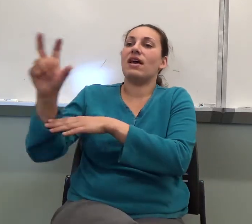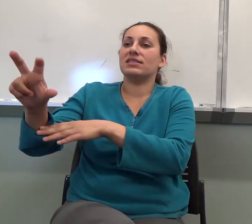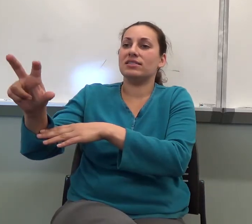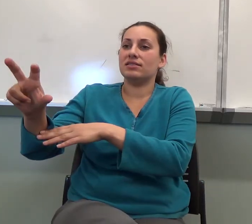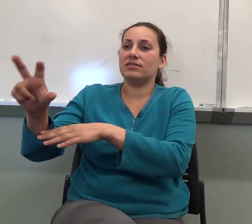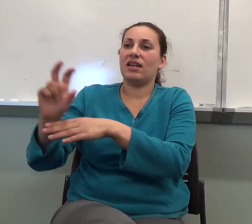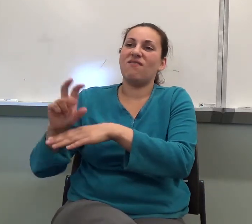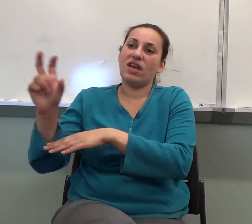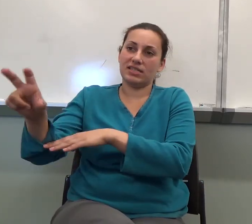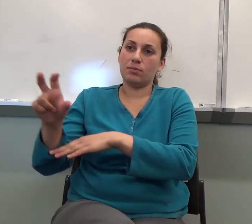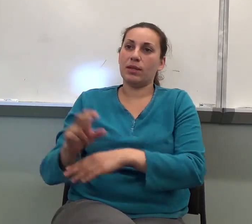Okay.